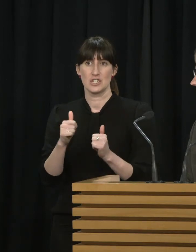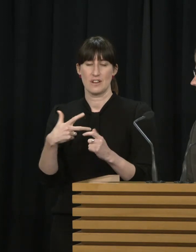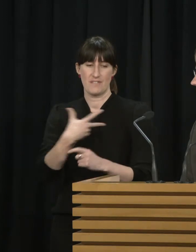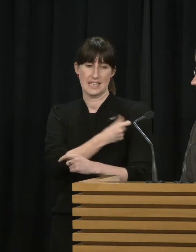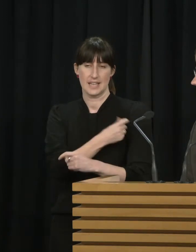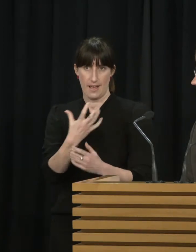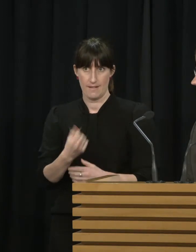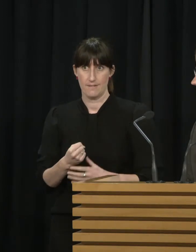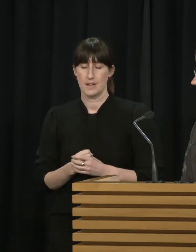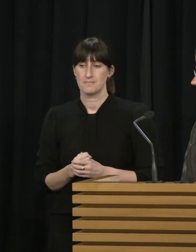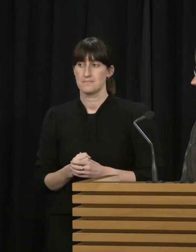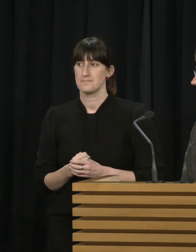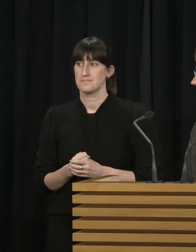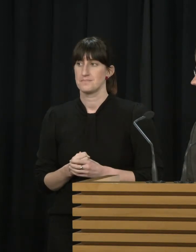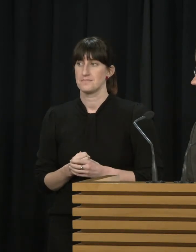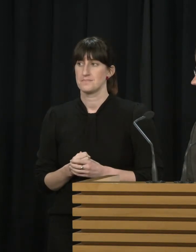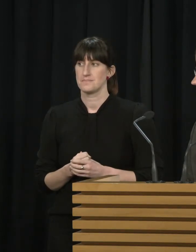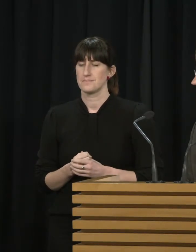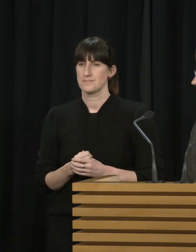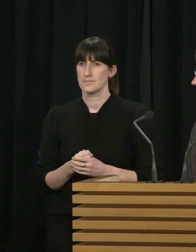with the exception of